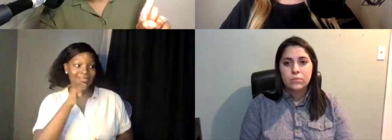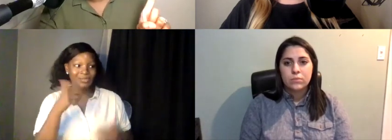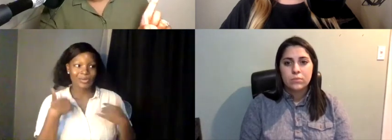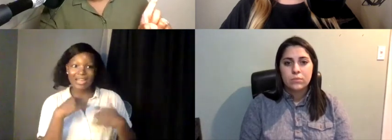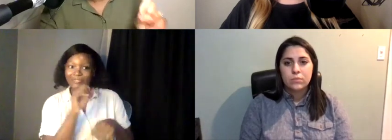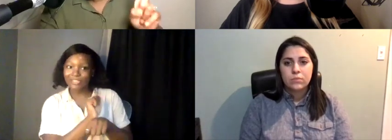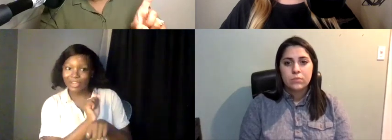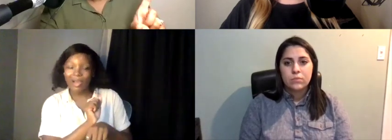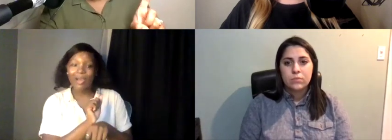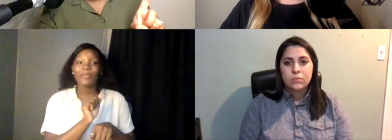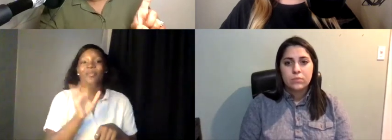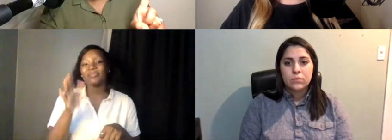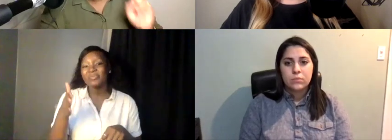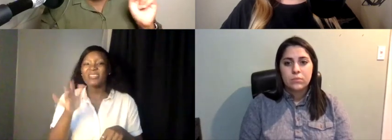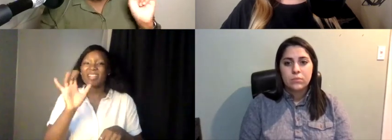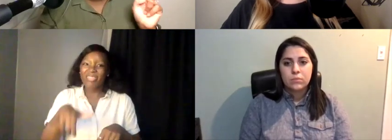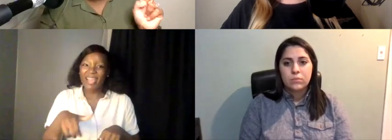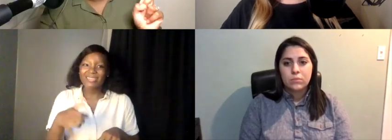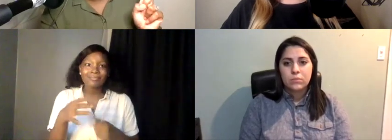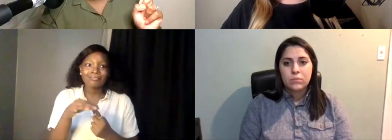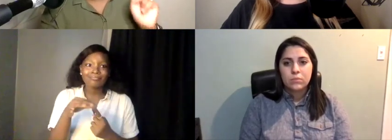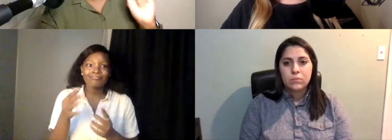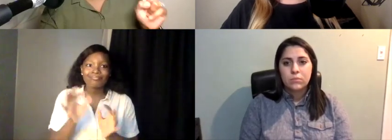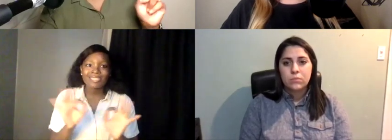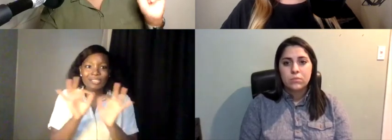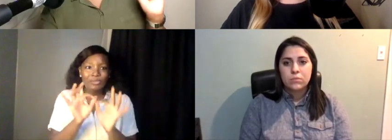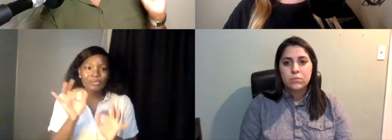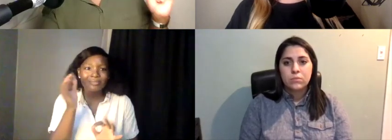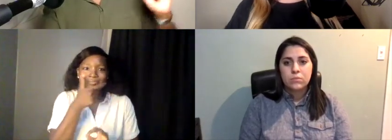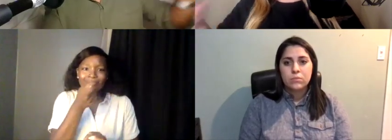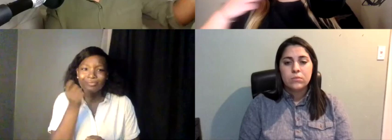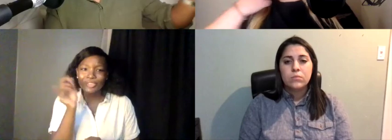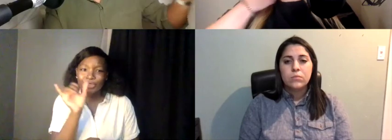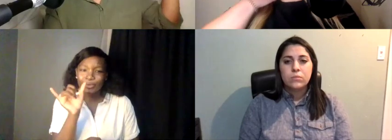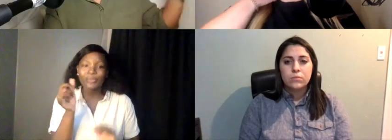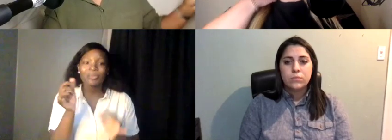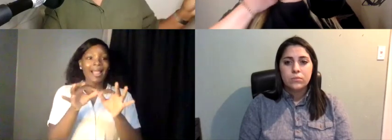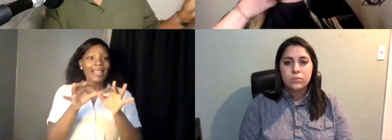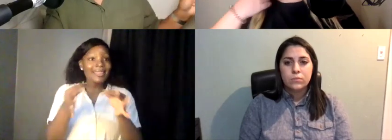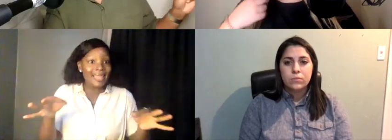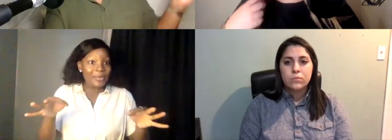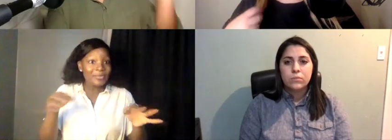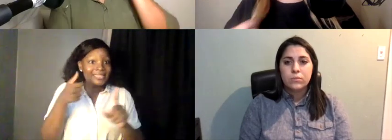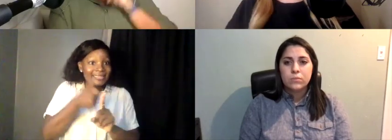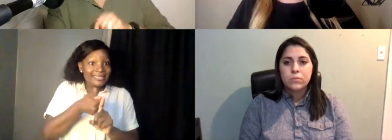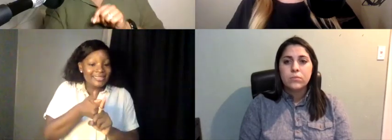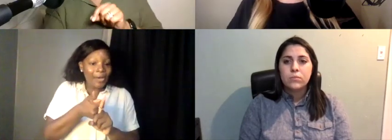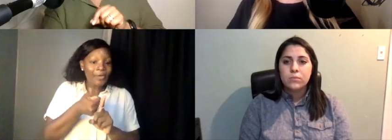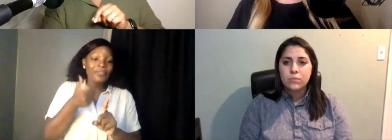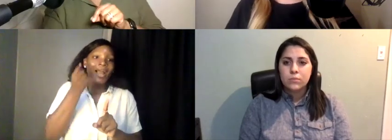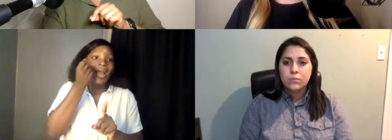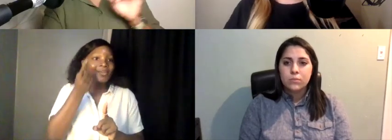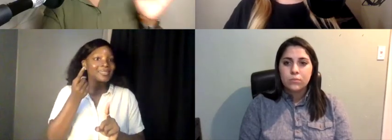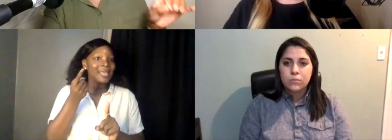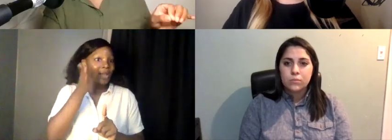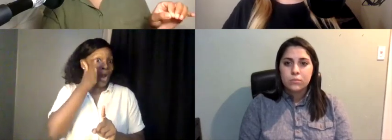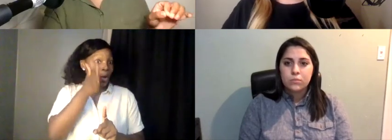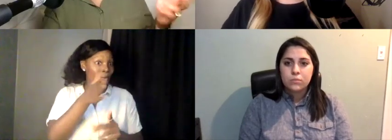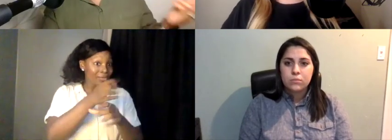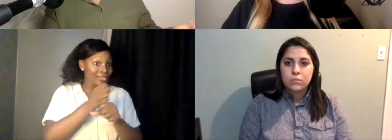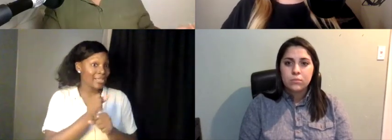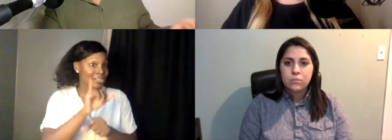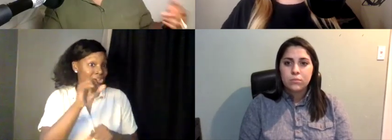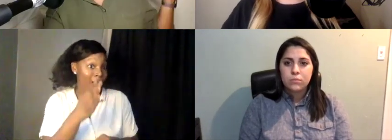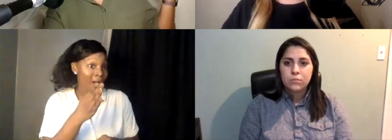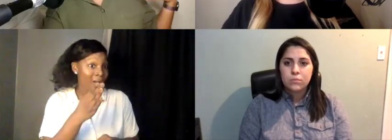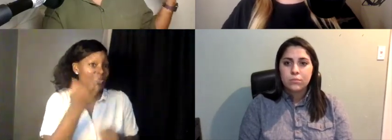have a job again, right? I will be productive and worth a value again. It's just that right now I'm in between. You